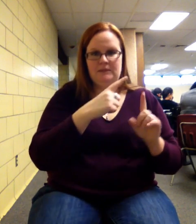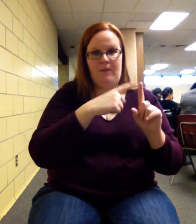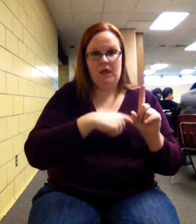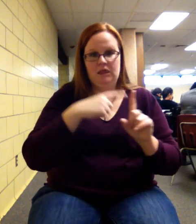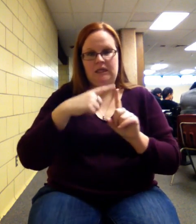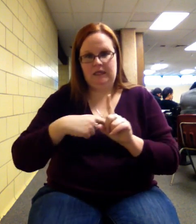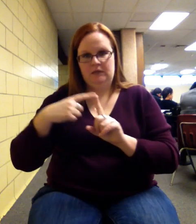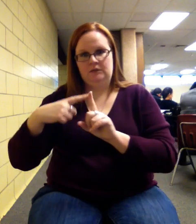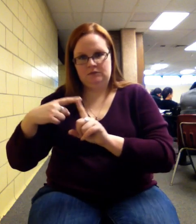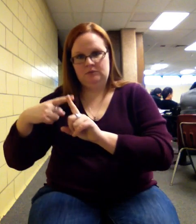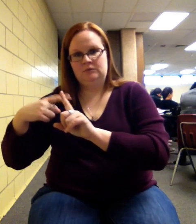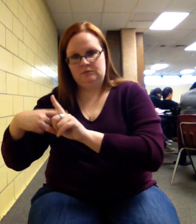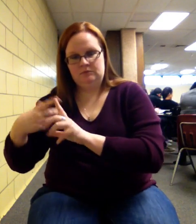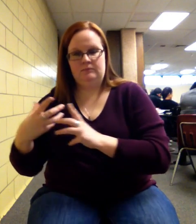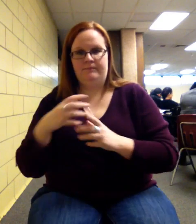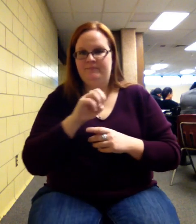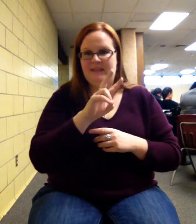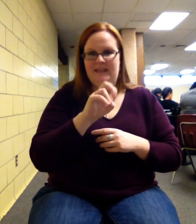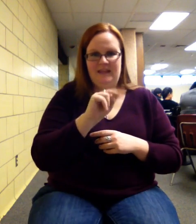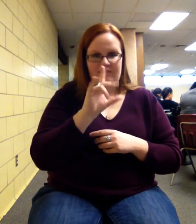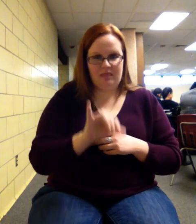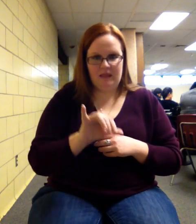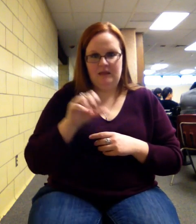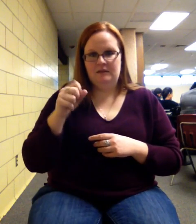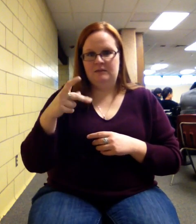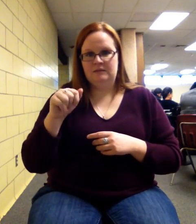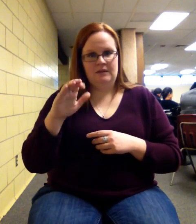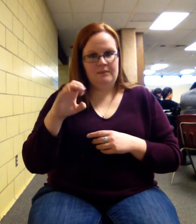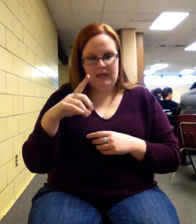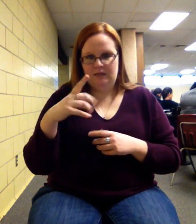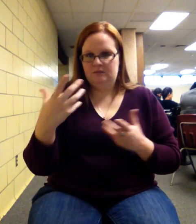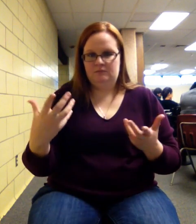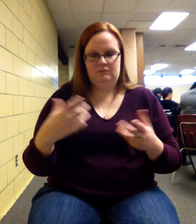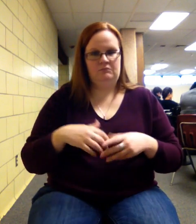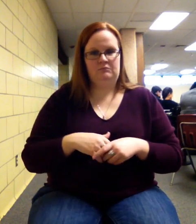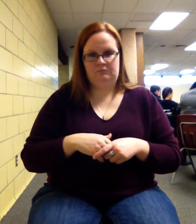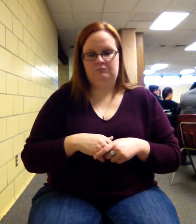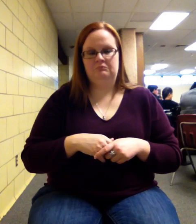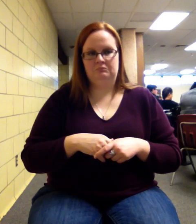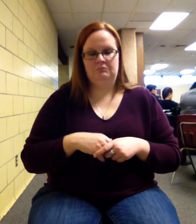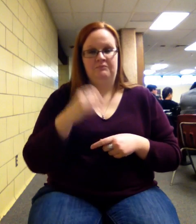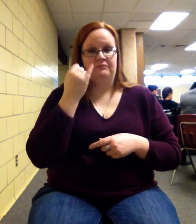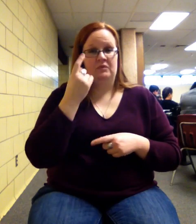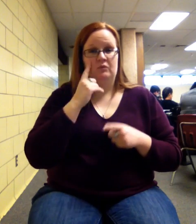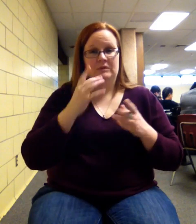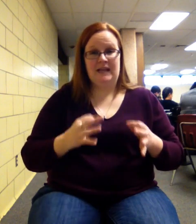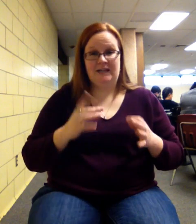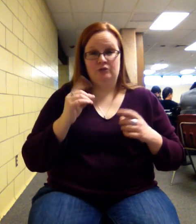evenly spaced, it's the same dollar amount, you can use your payment key. If you decided you were gonna do something and you were gonna make a payment this month